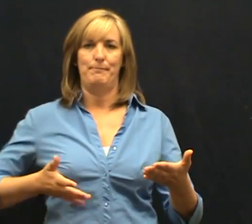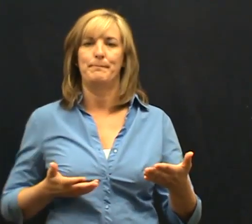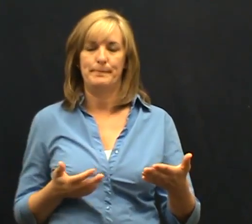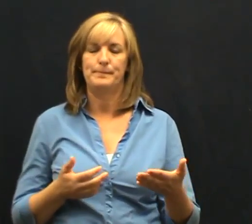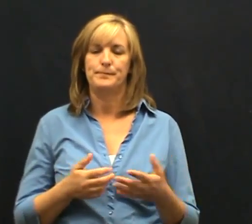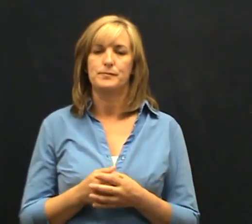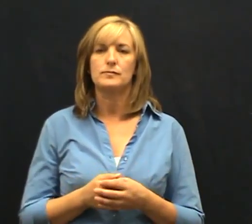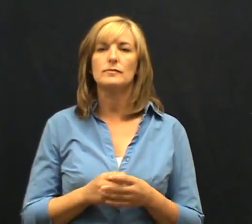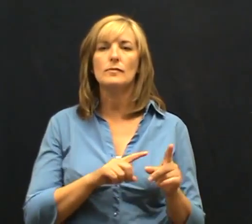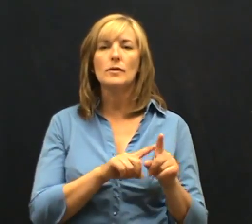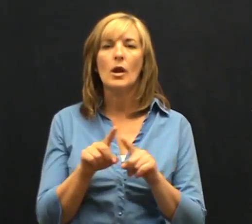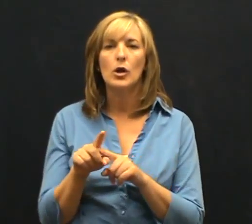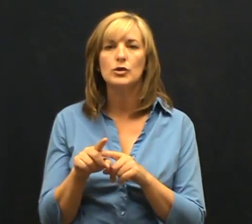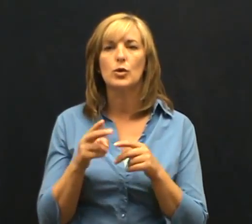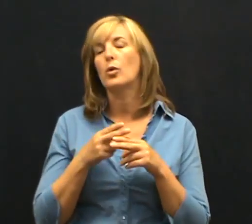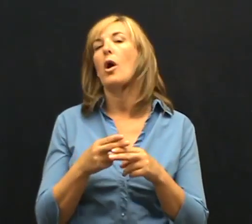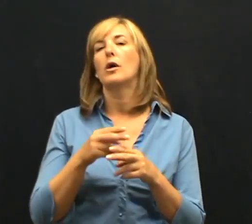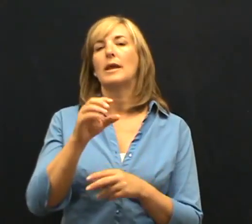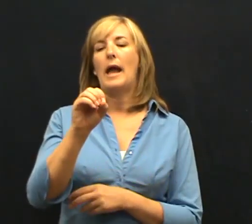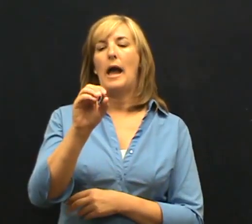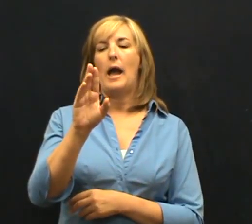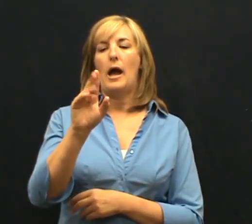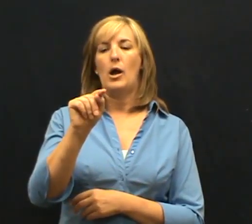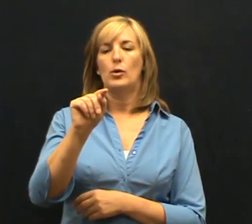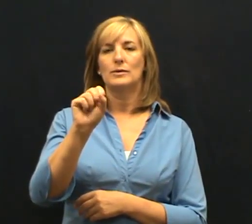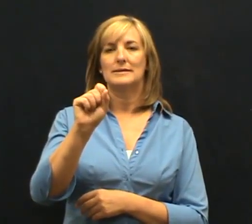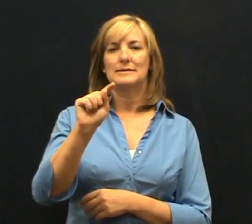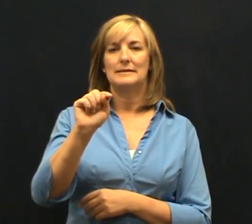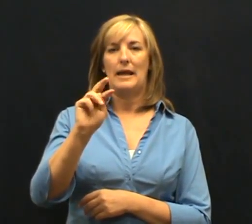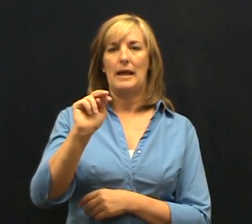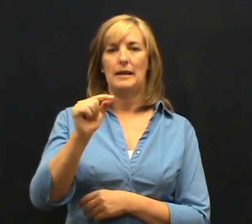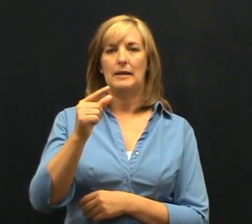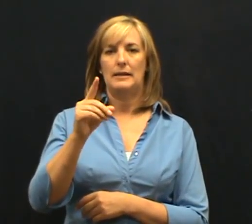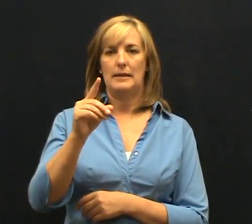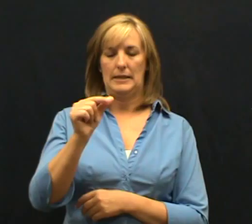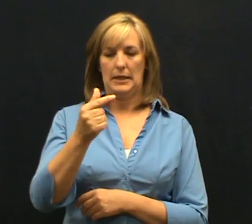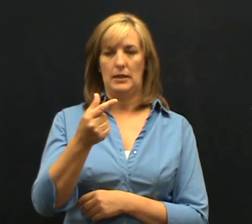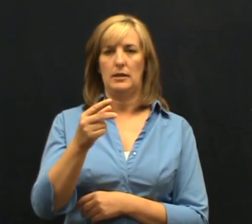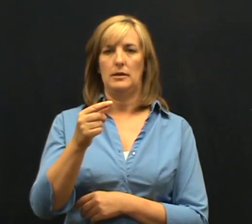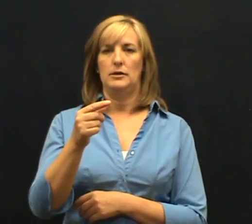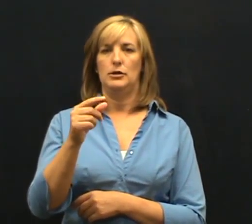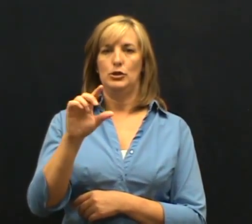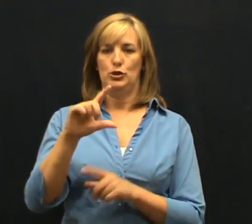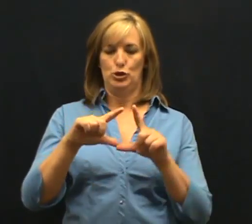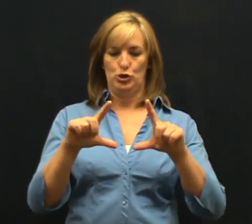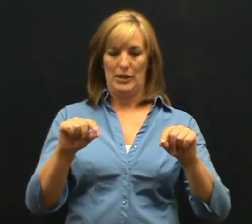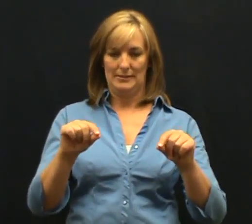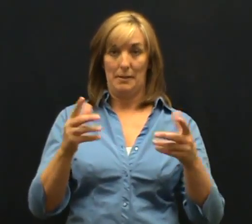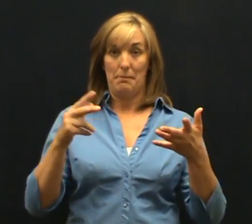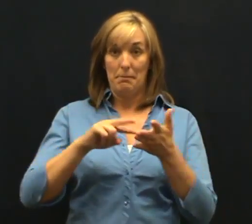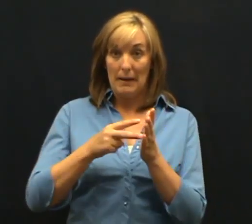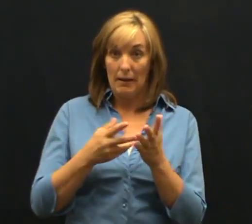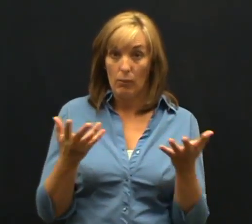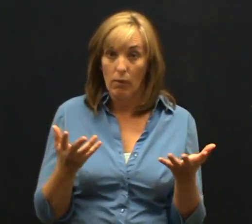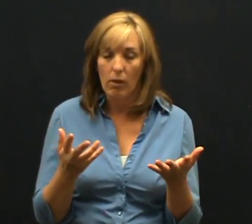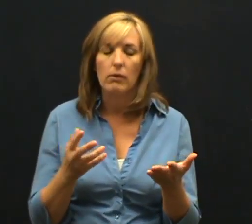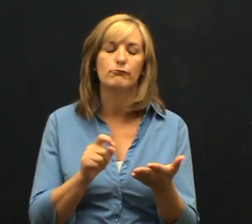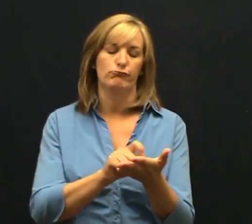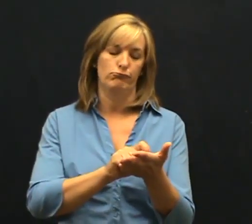what we call outstanding checks. Those are checks that you've written before the end of the month, and so they're in your